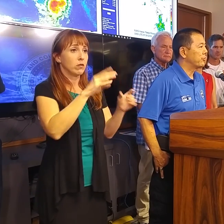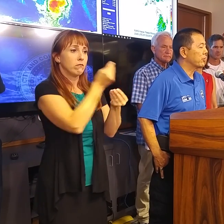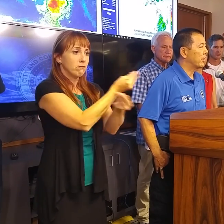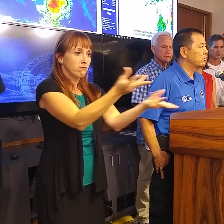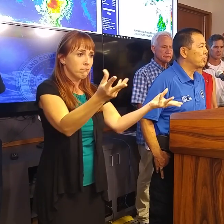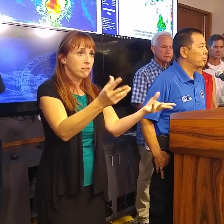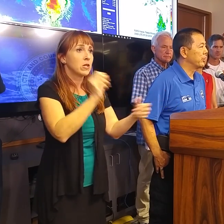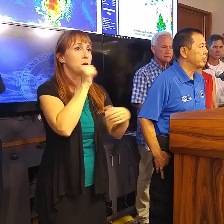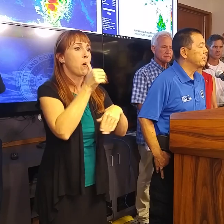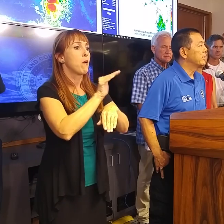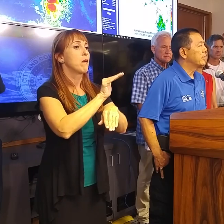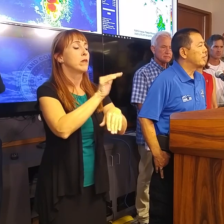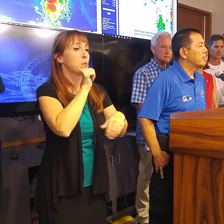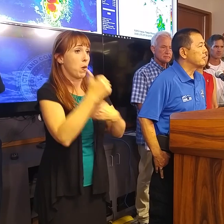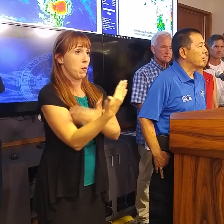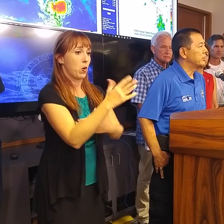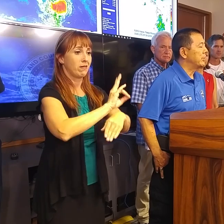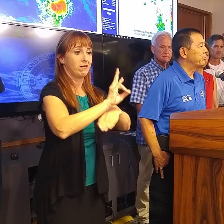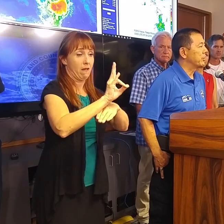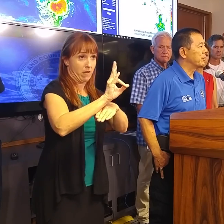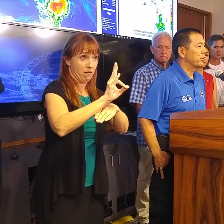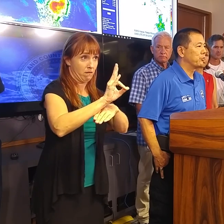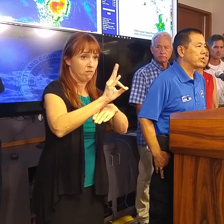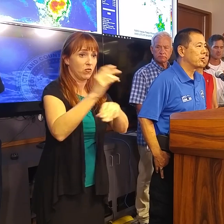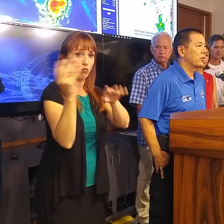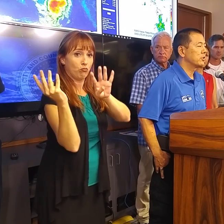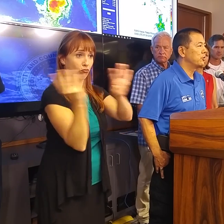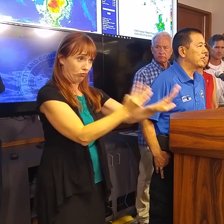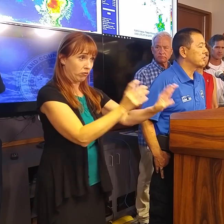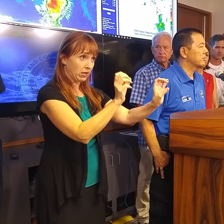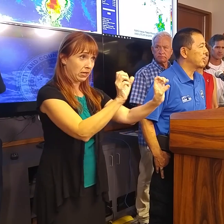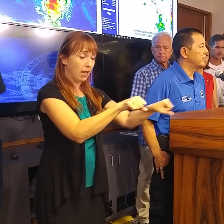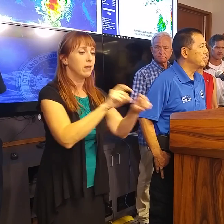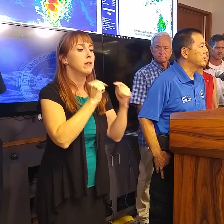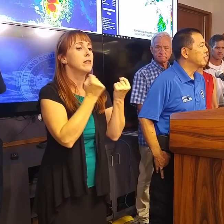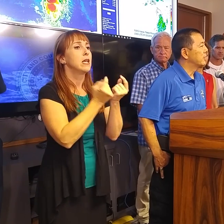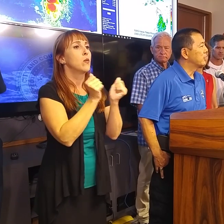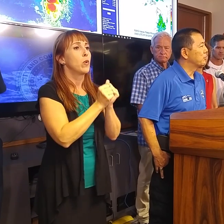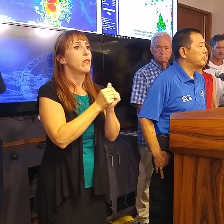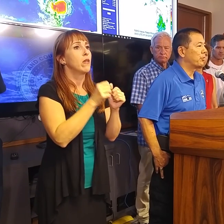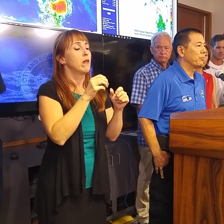at 7 o'clock tomorrow morning. Our team with the American Red Cross, Humane Society,